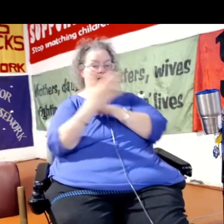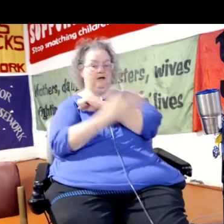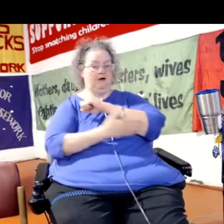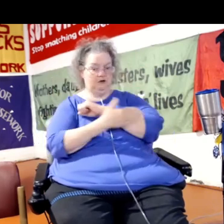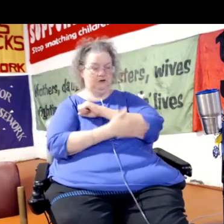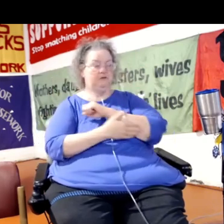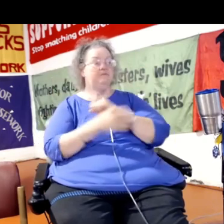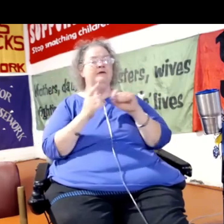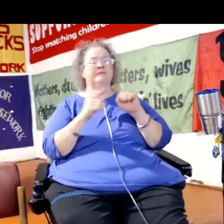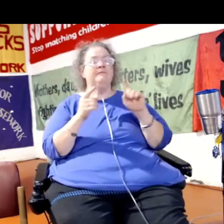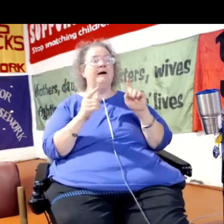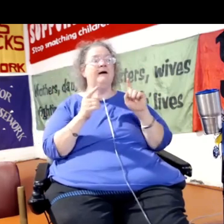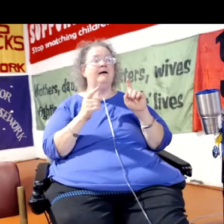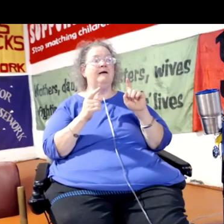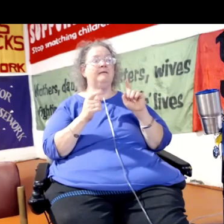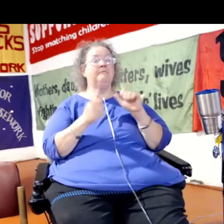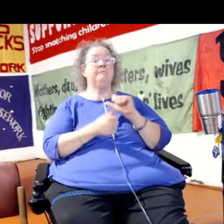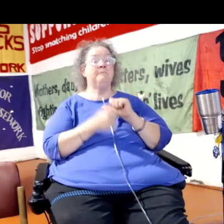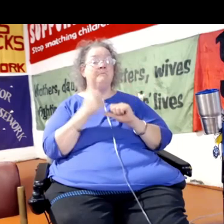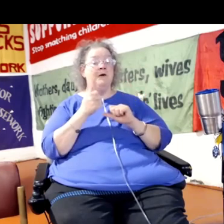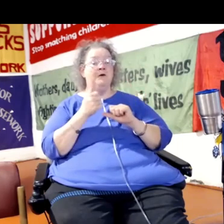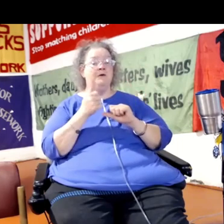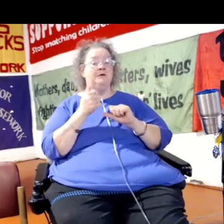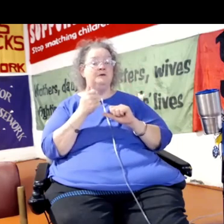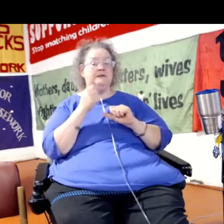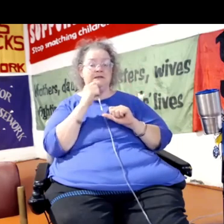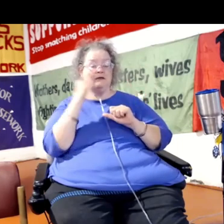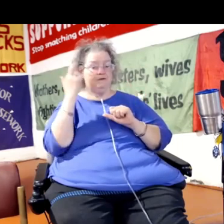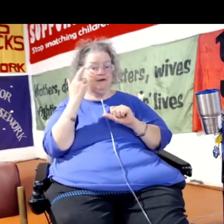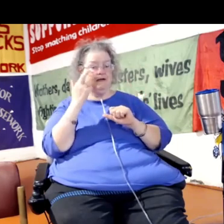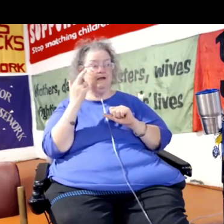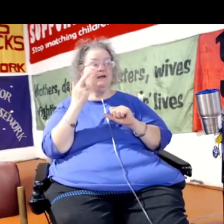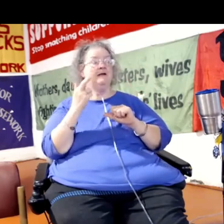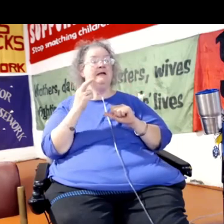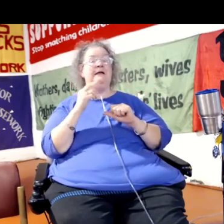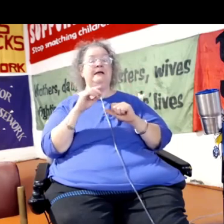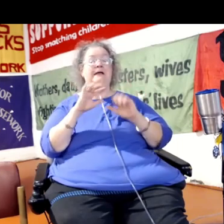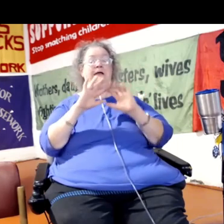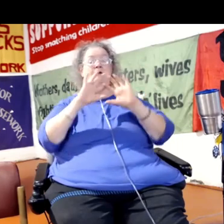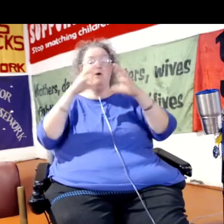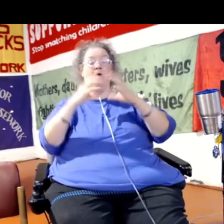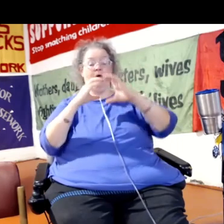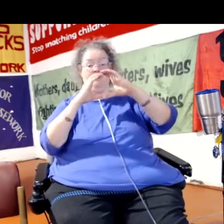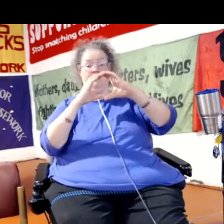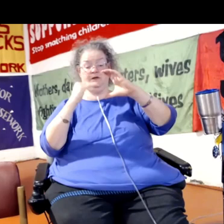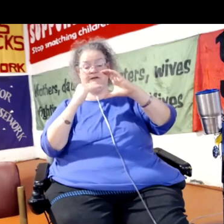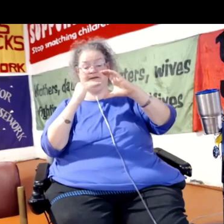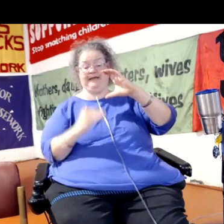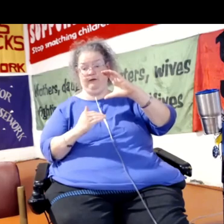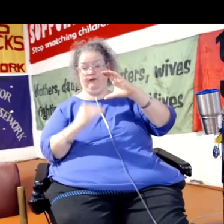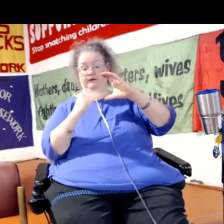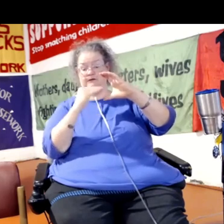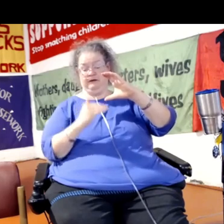known that in a number of countries in the global South, mothers have won cash,